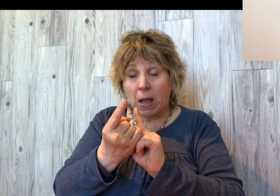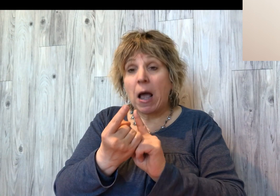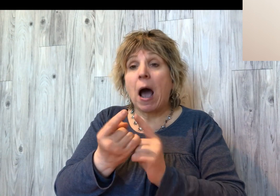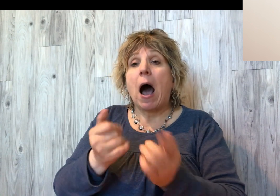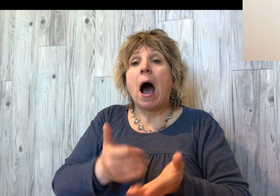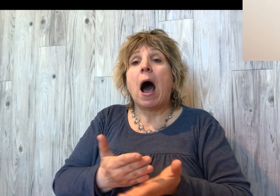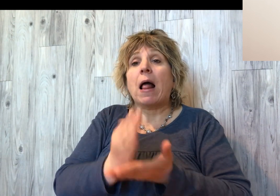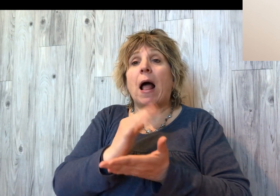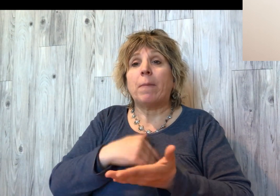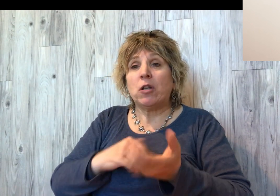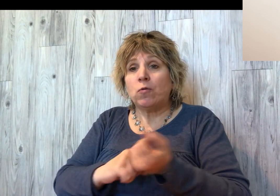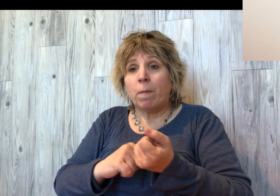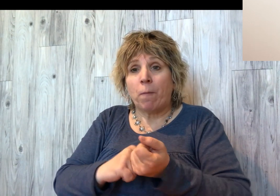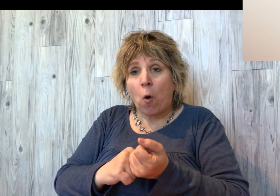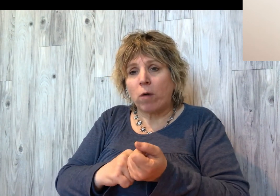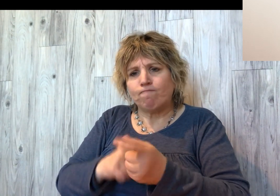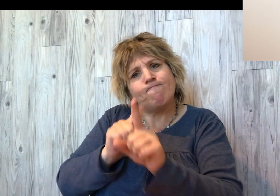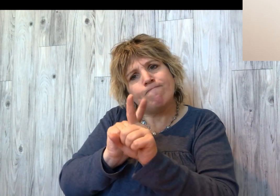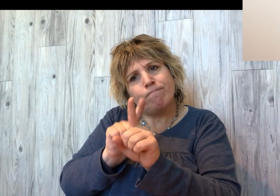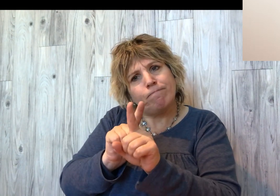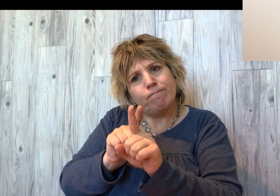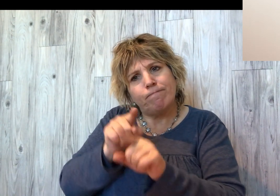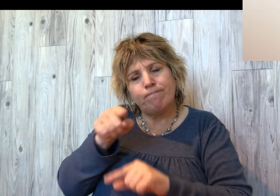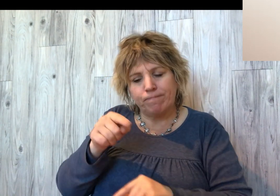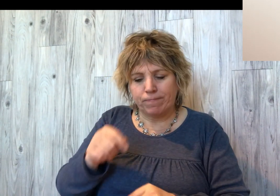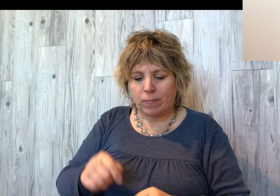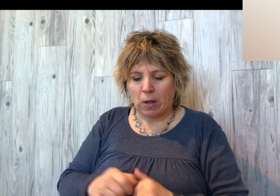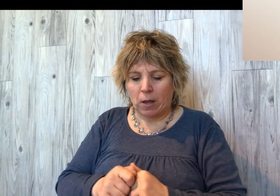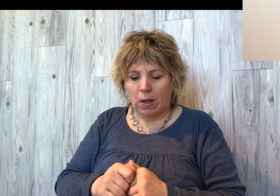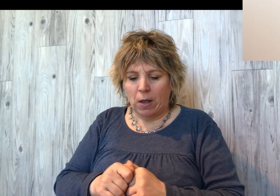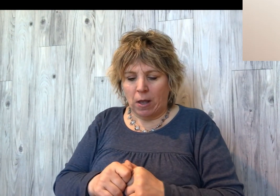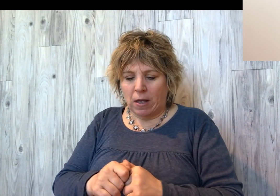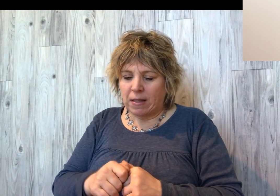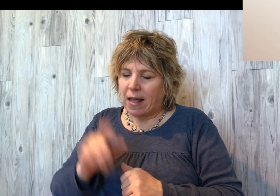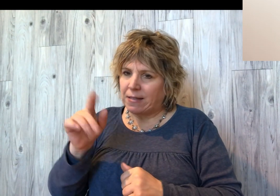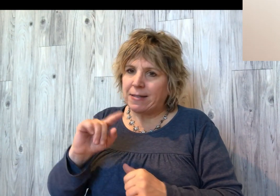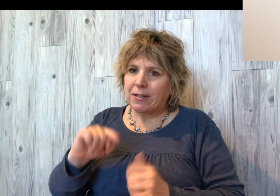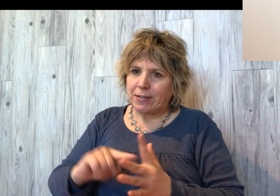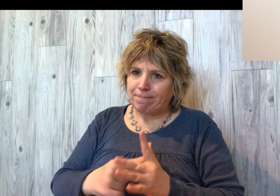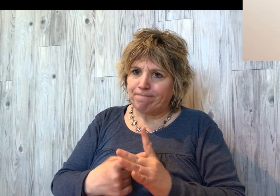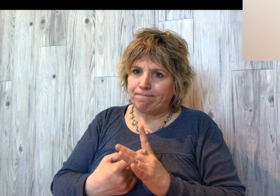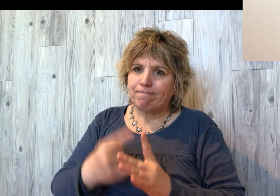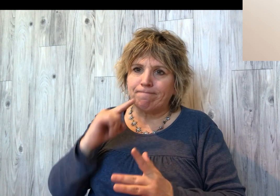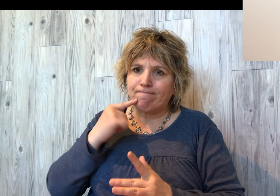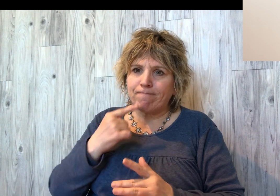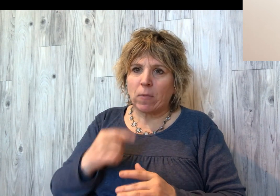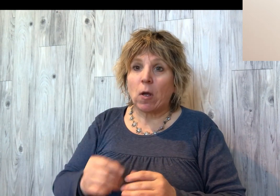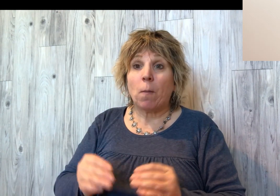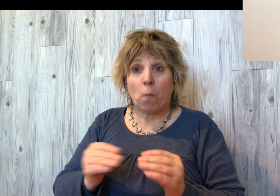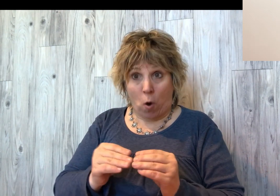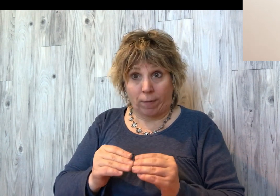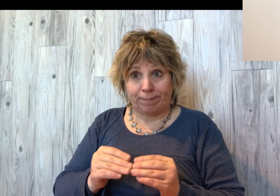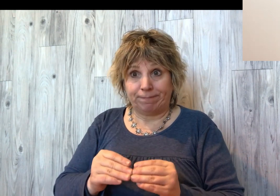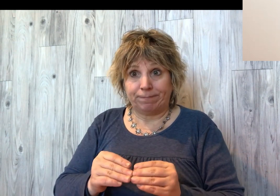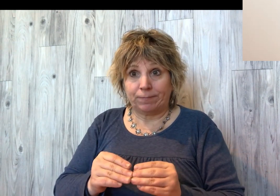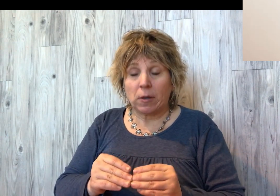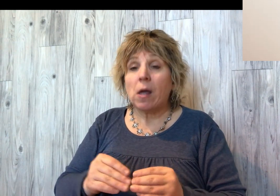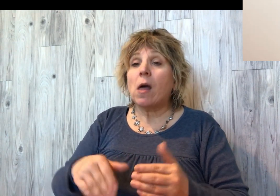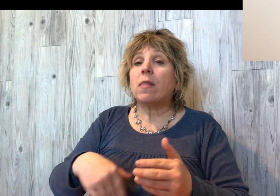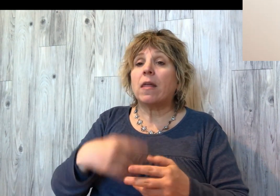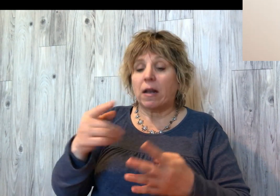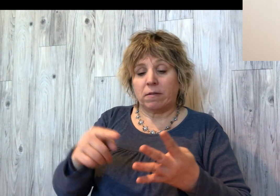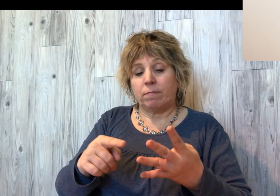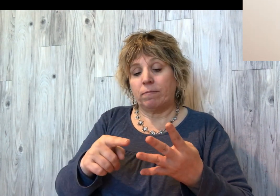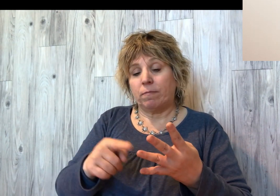mentor you. So that's the simple. It's intense. Let's go on. It's going to get more intense. The next